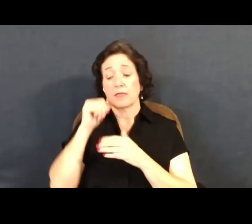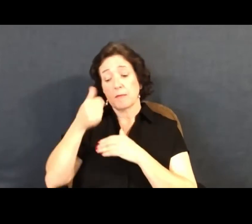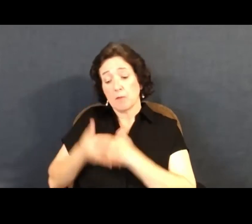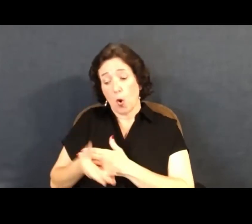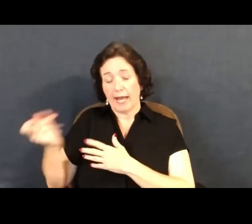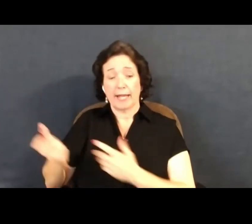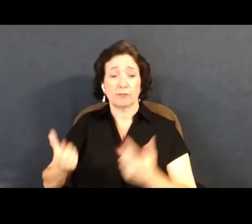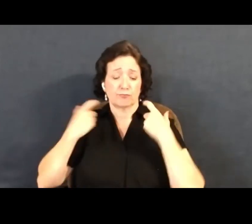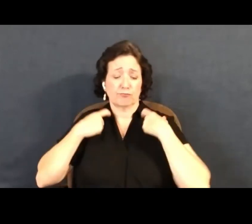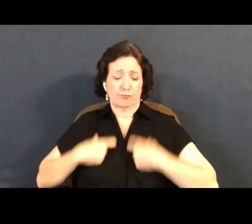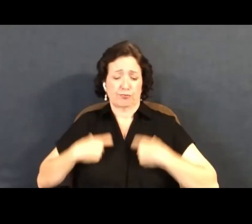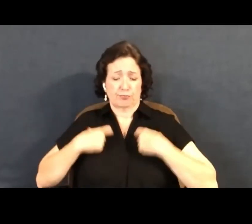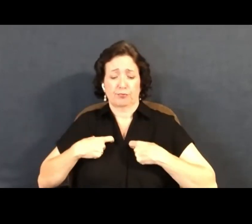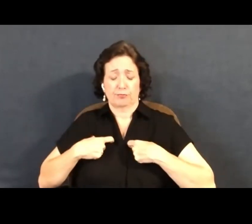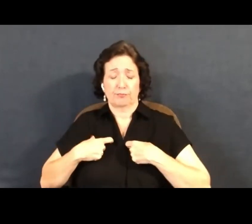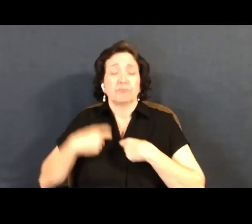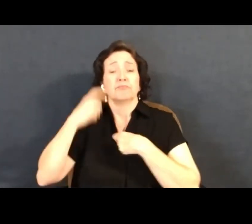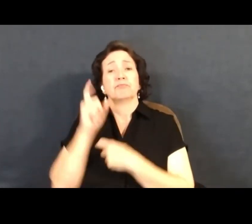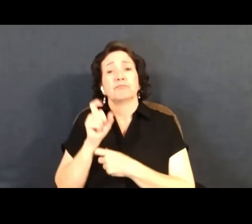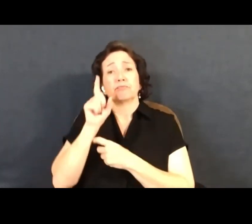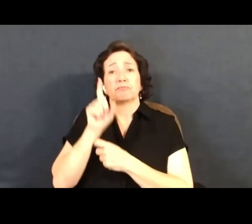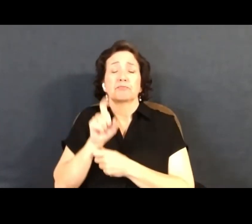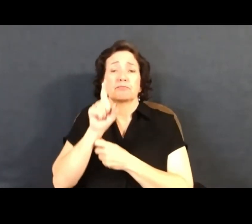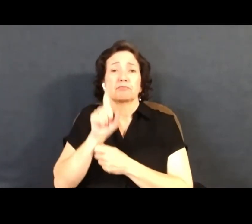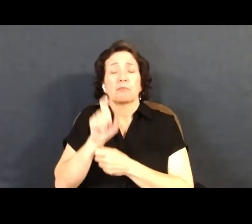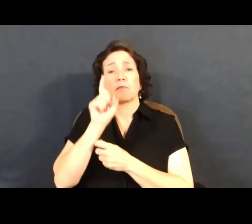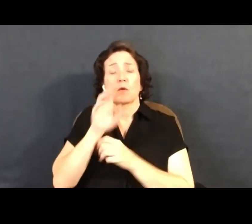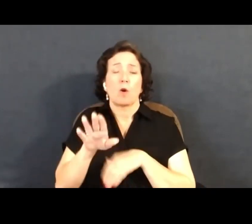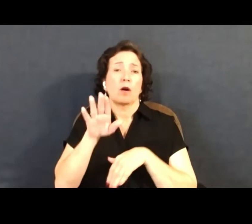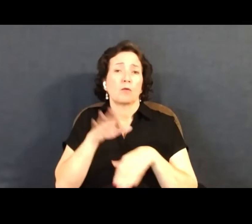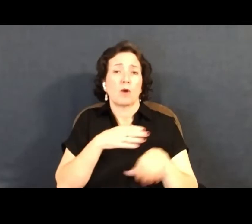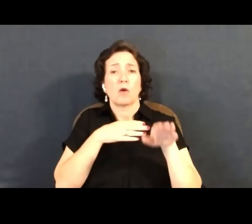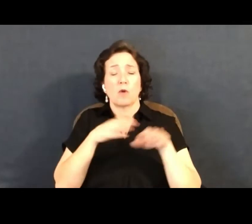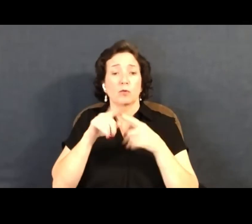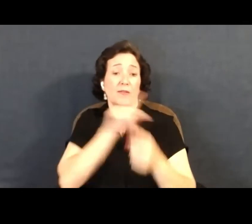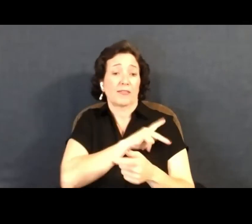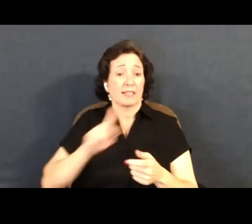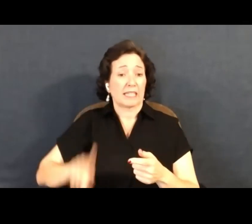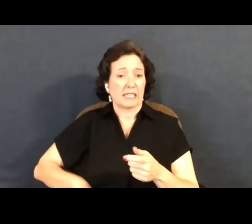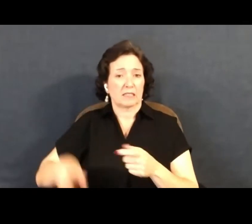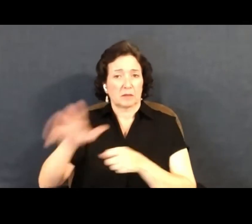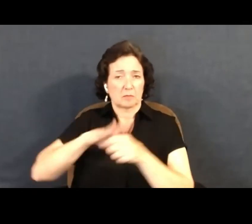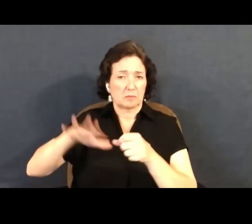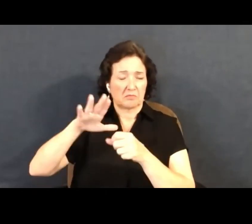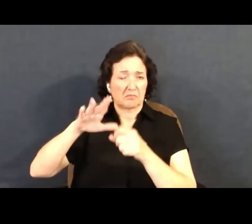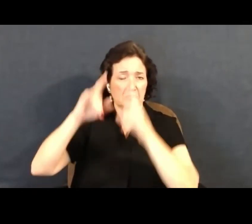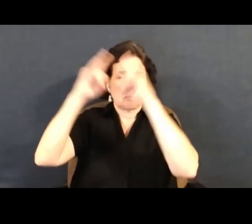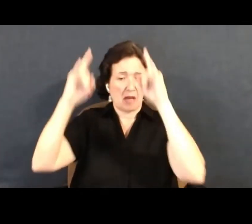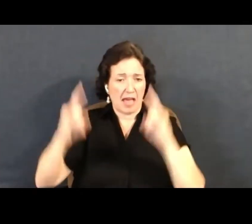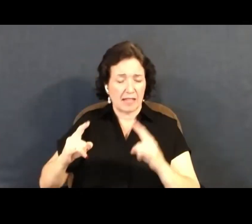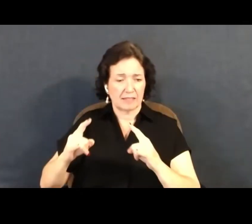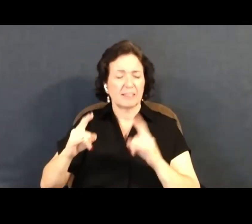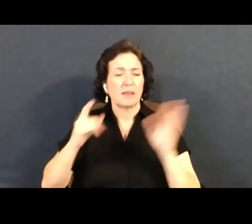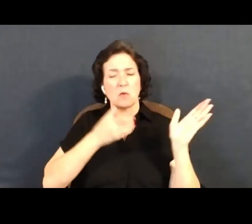set off to the king's palace. And he was shown to a waiting room by an old, old